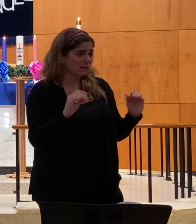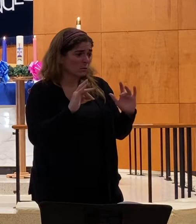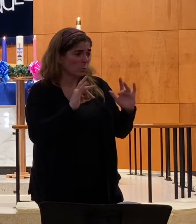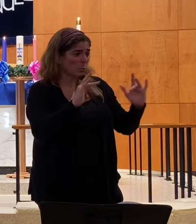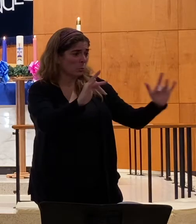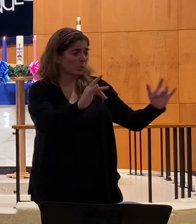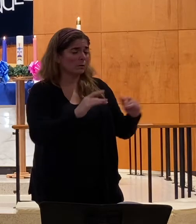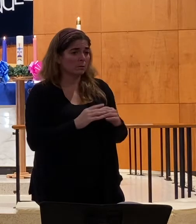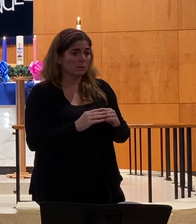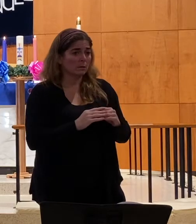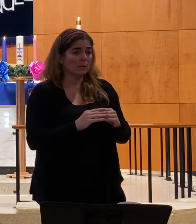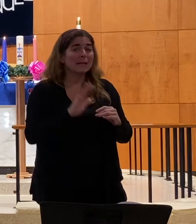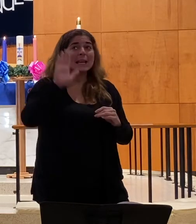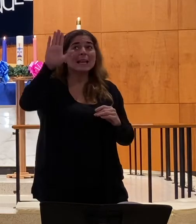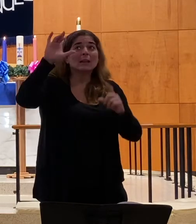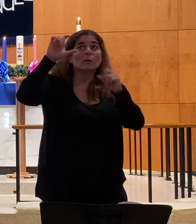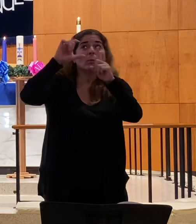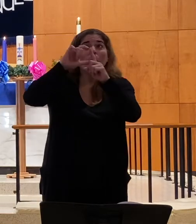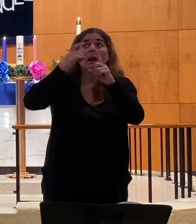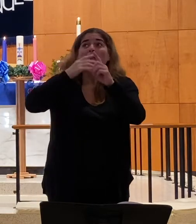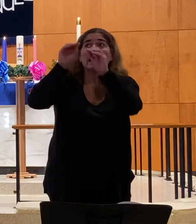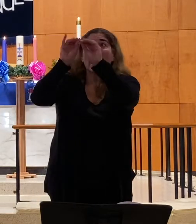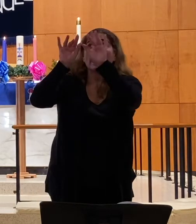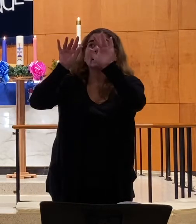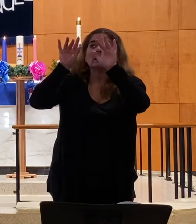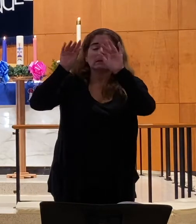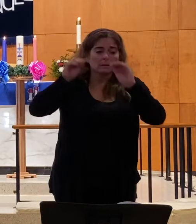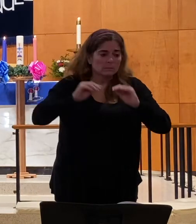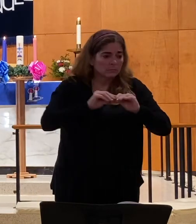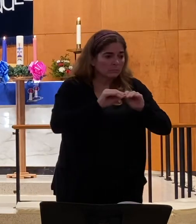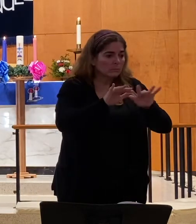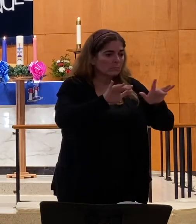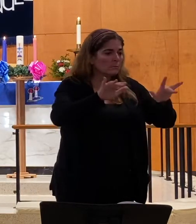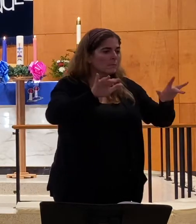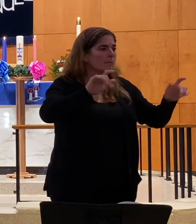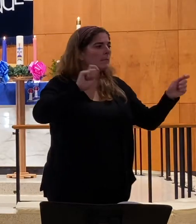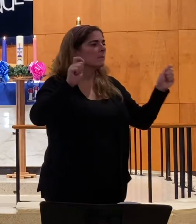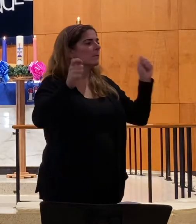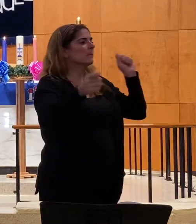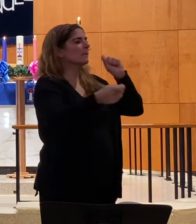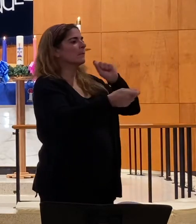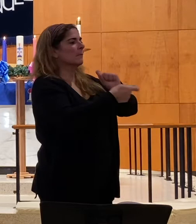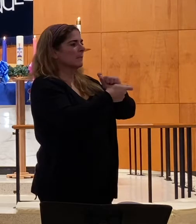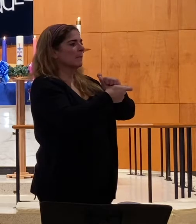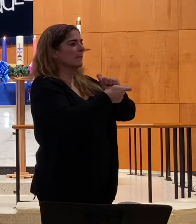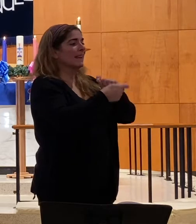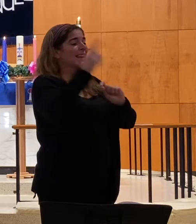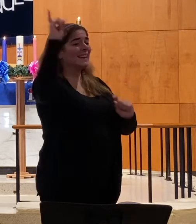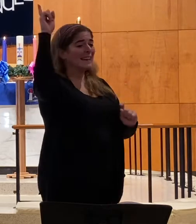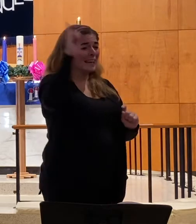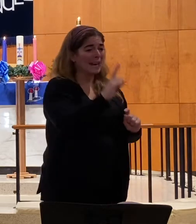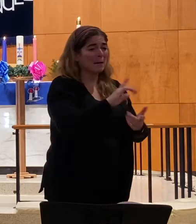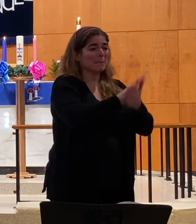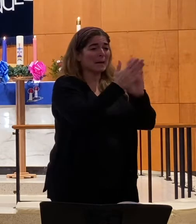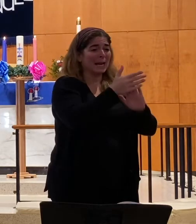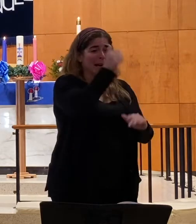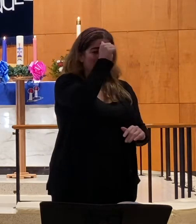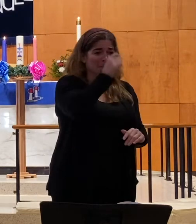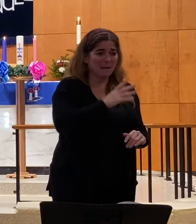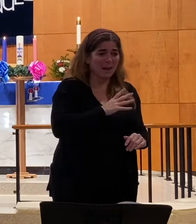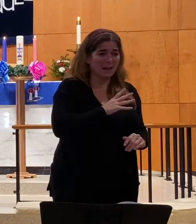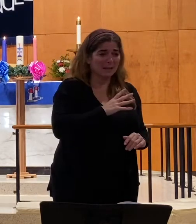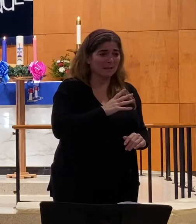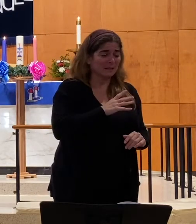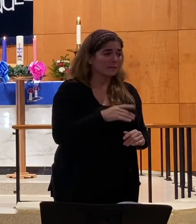Then this Word, or light, we're told, became flesh and dwelt among us. That in the person